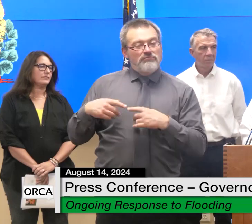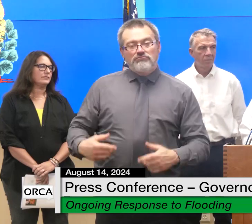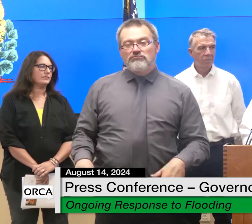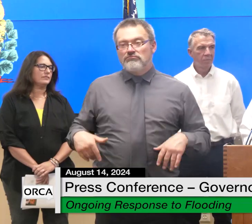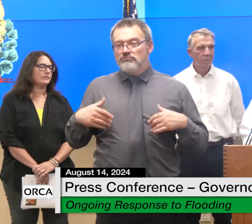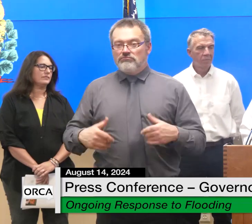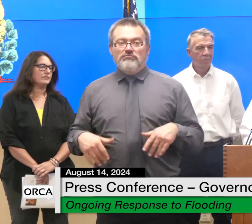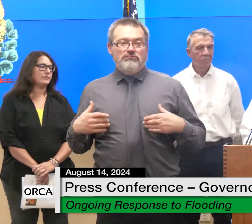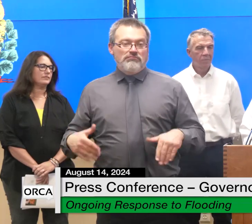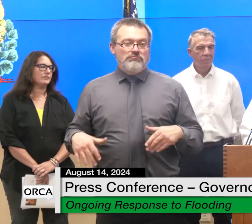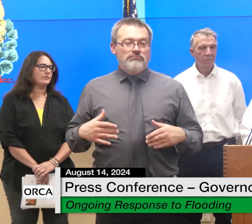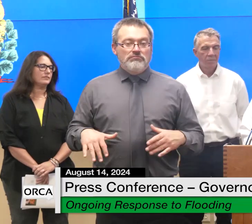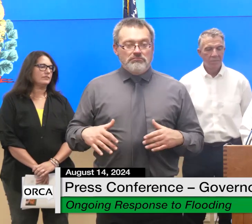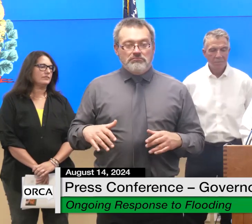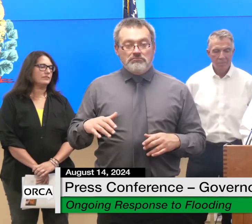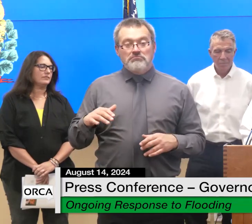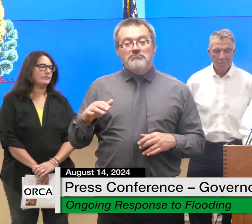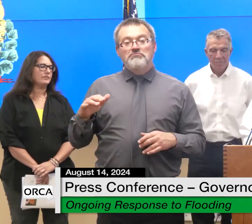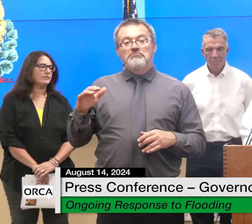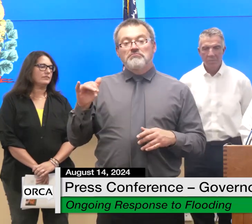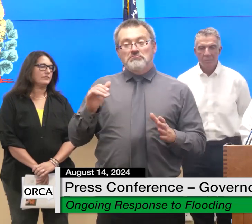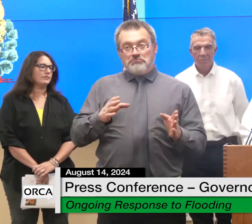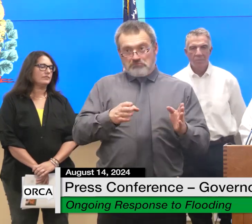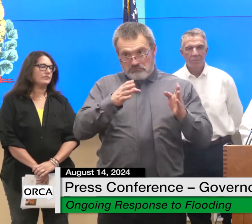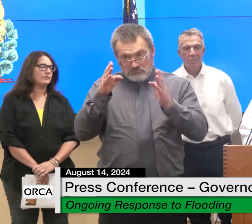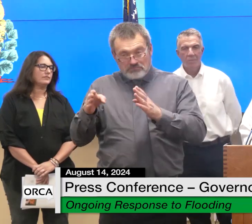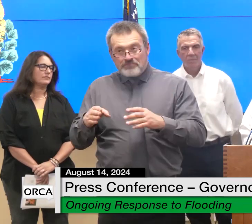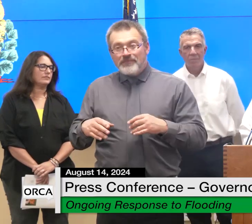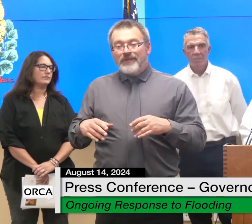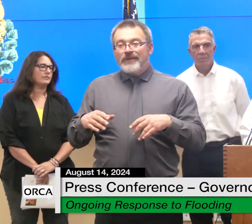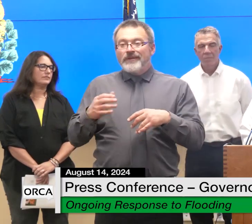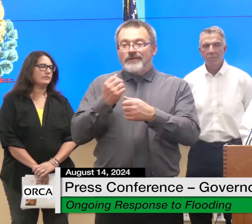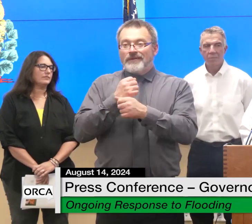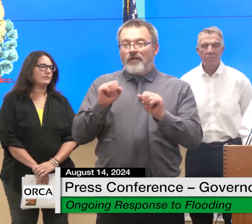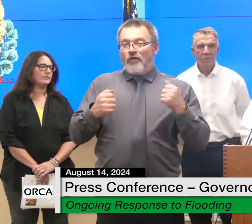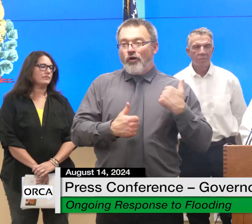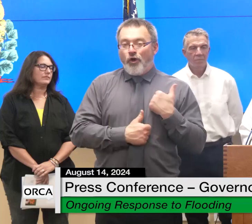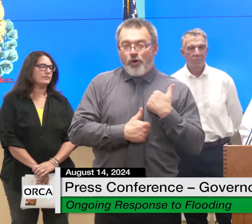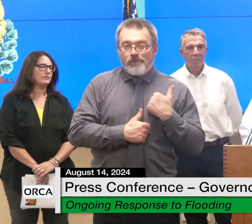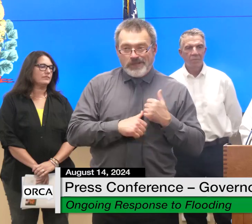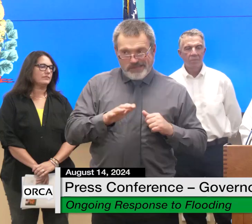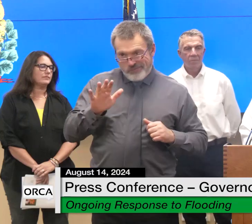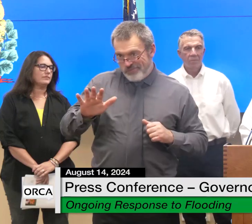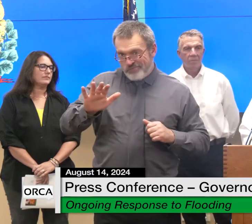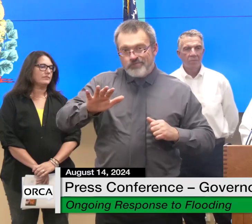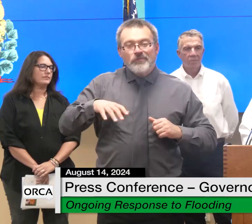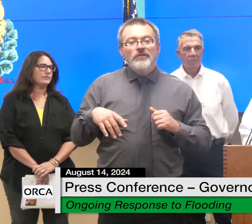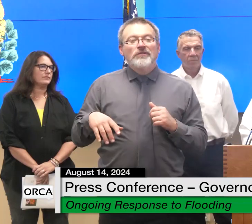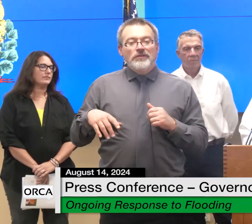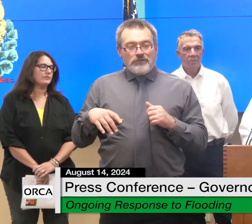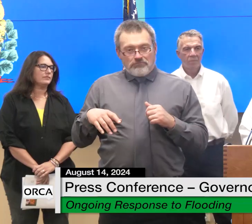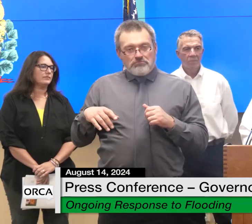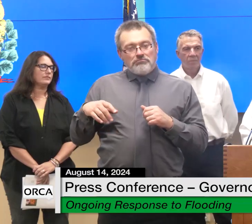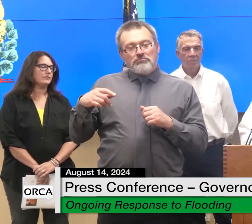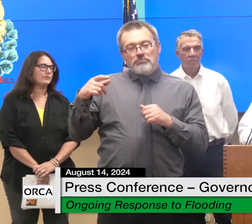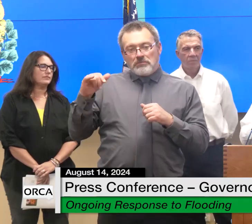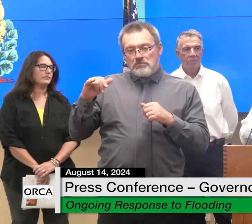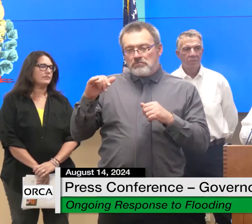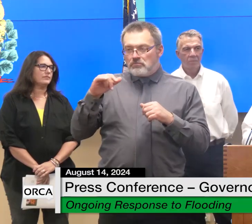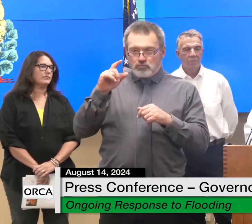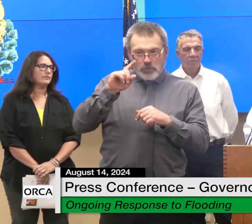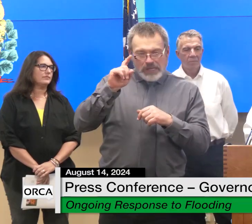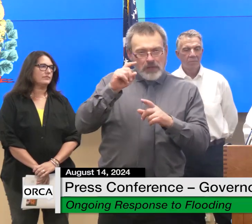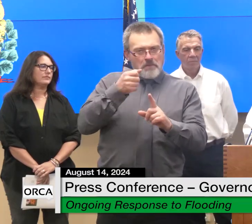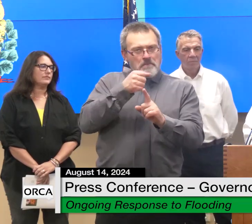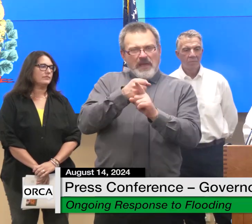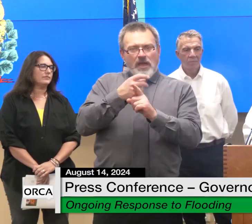They worked closely with the Salvation Army to deliver the food to the two needed communities. Another organization, as the